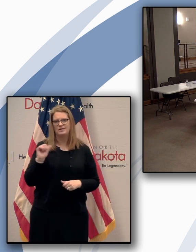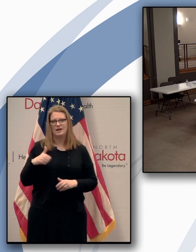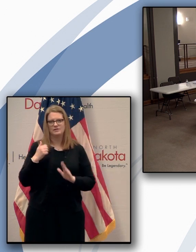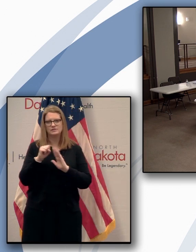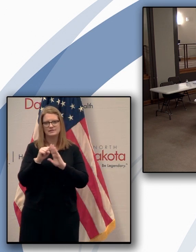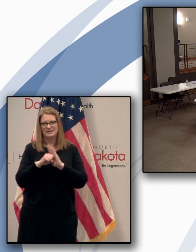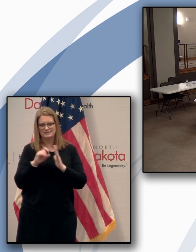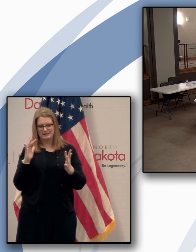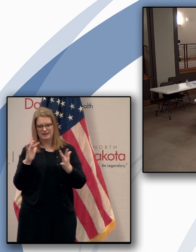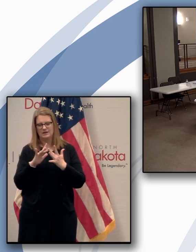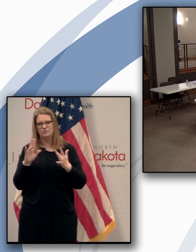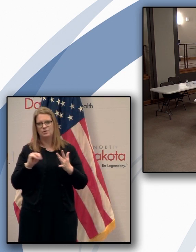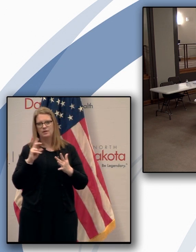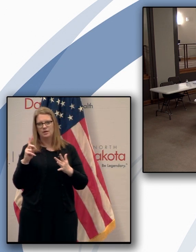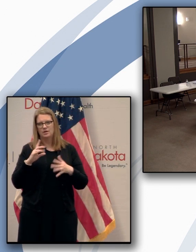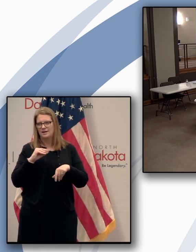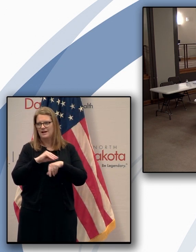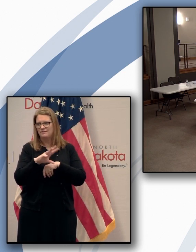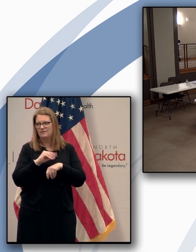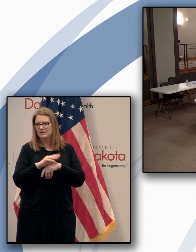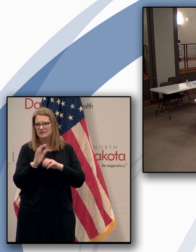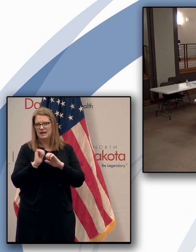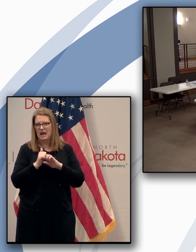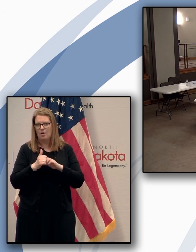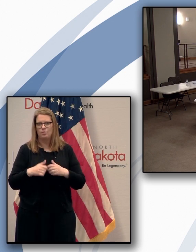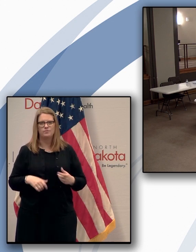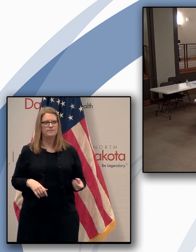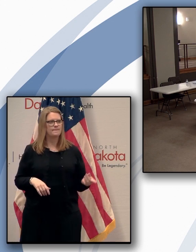Dakota for advice on how to do that?